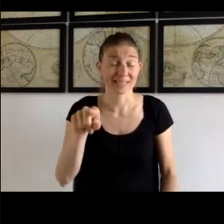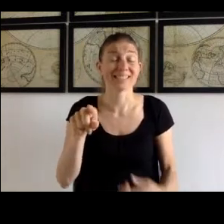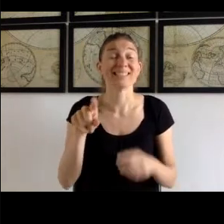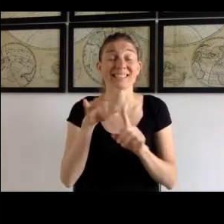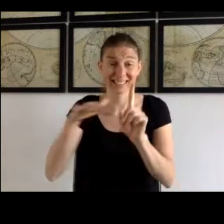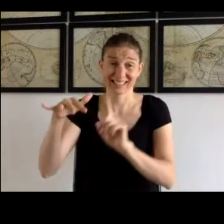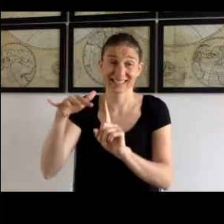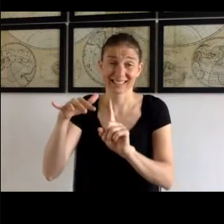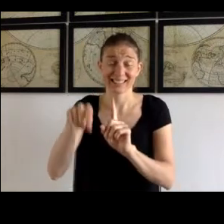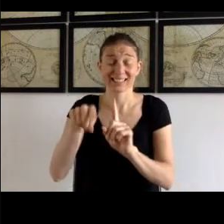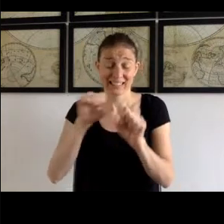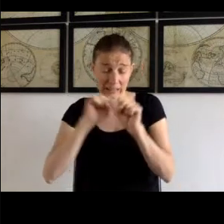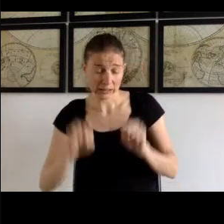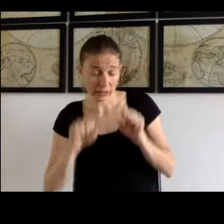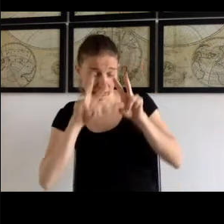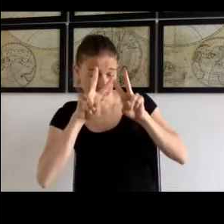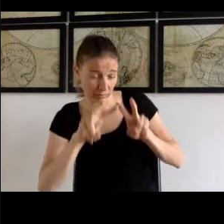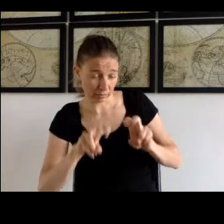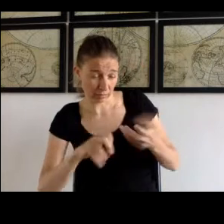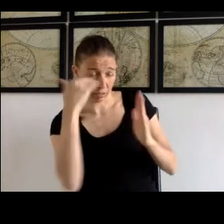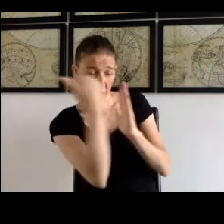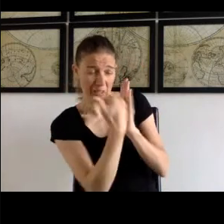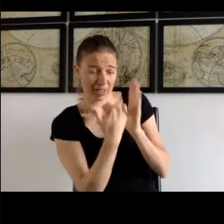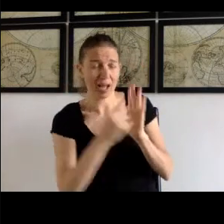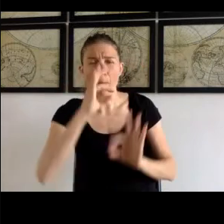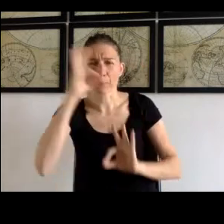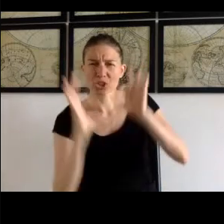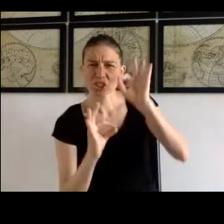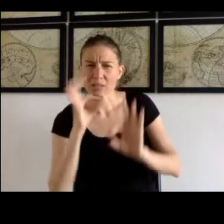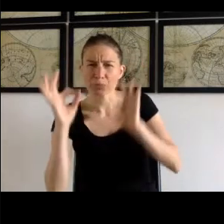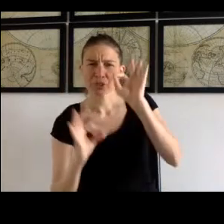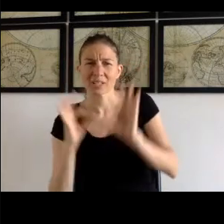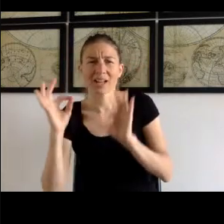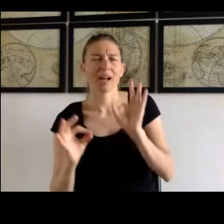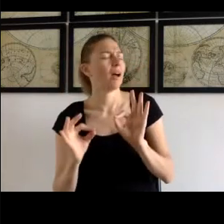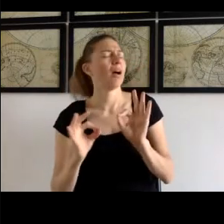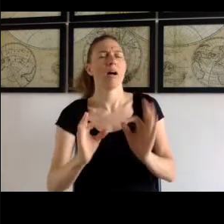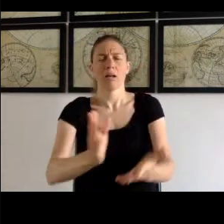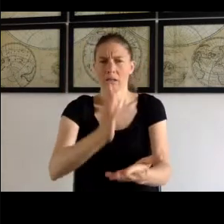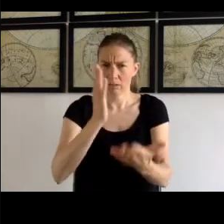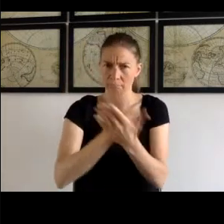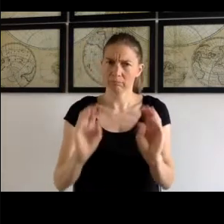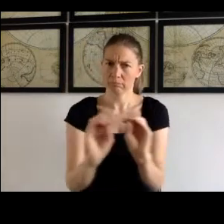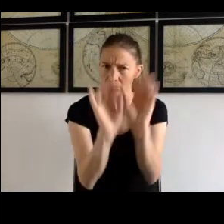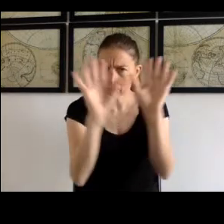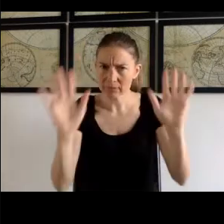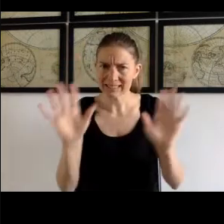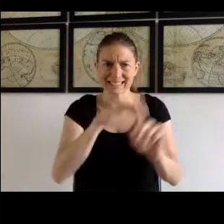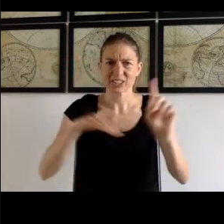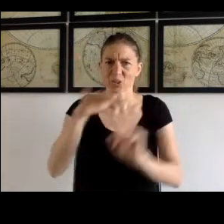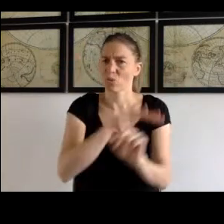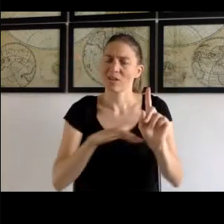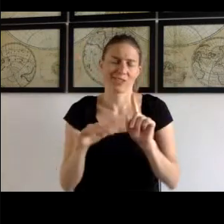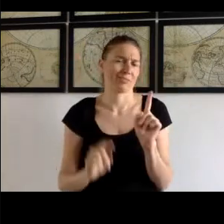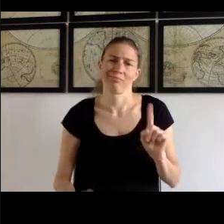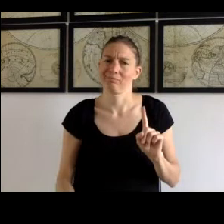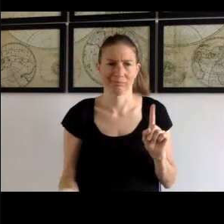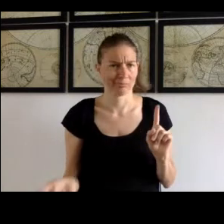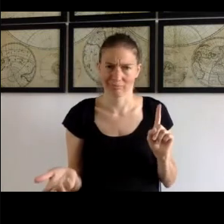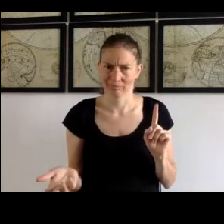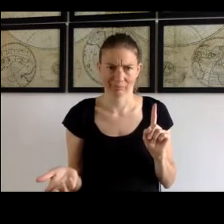medical condition no produce a concrete explication about the situation, because the country